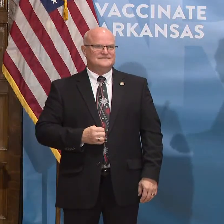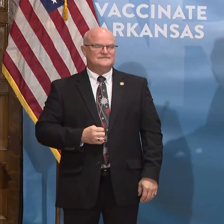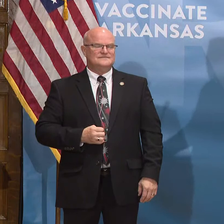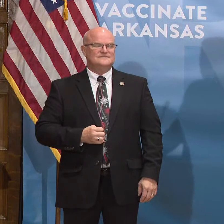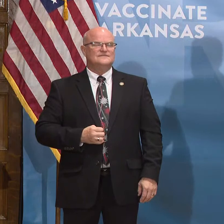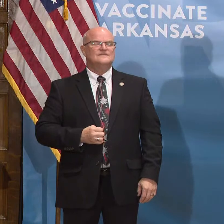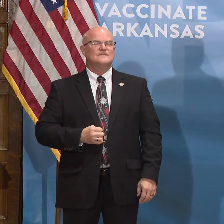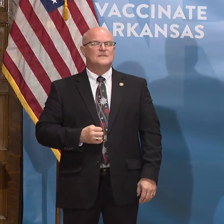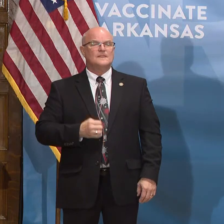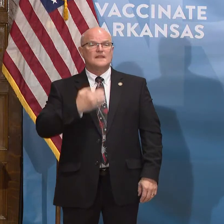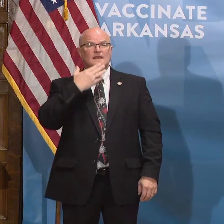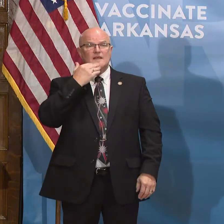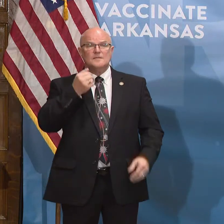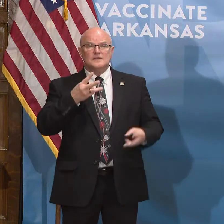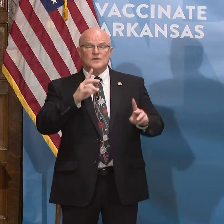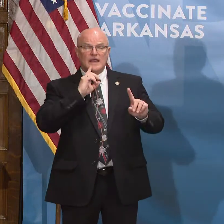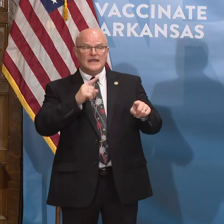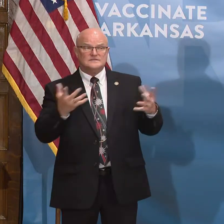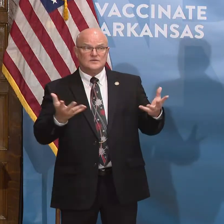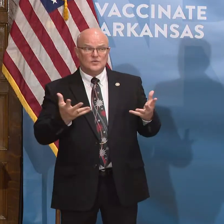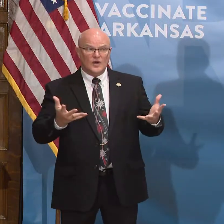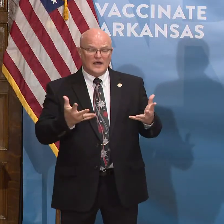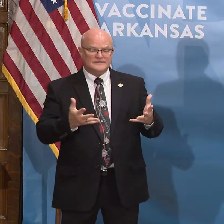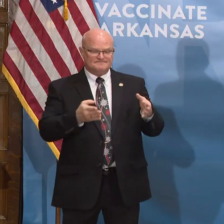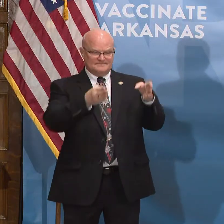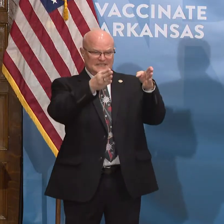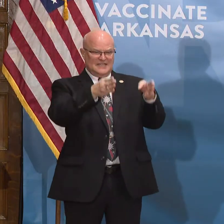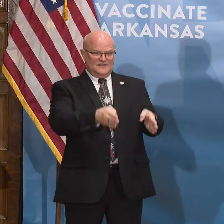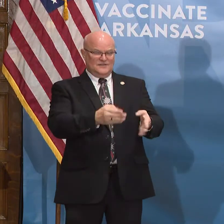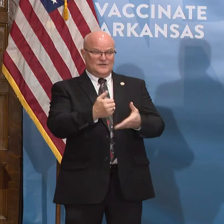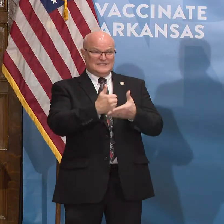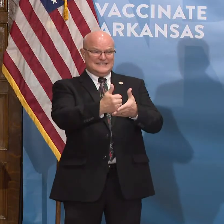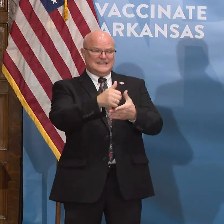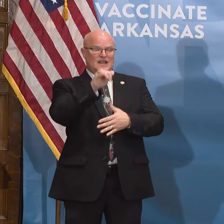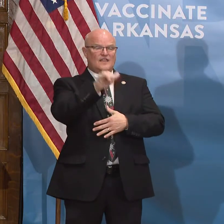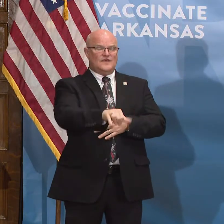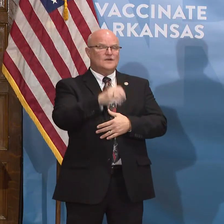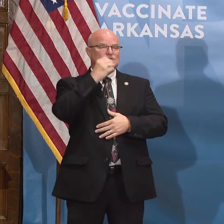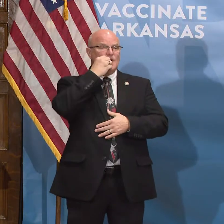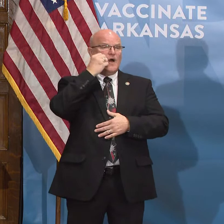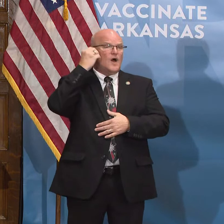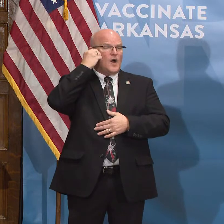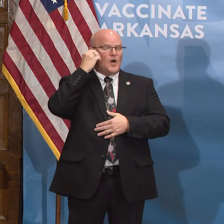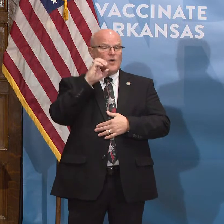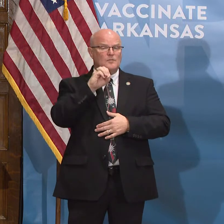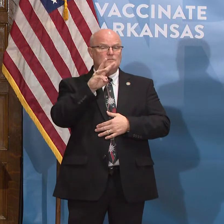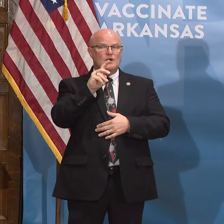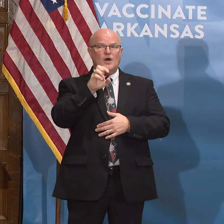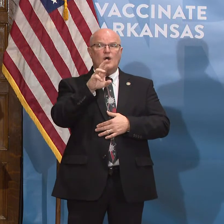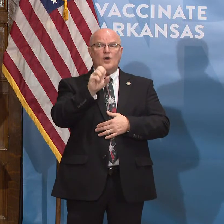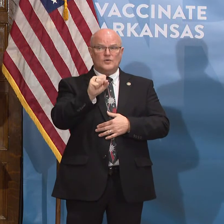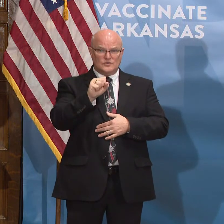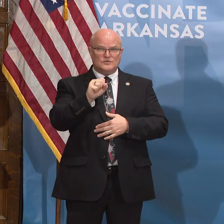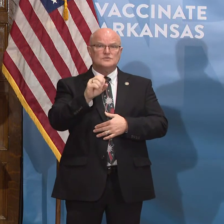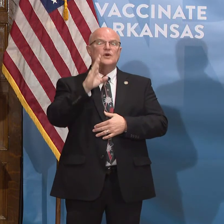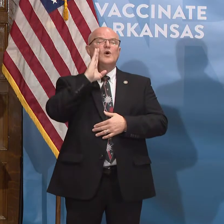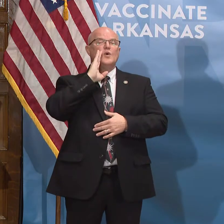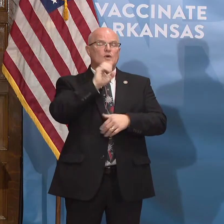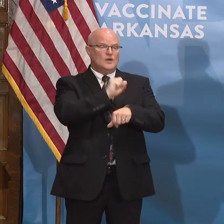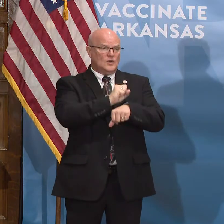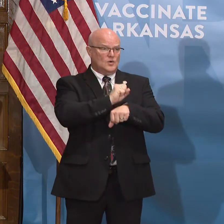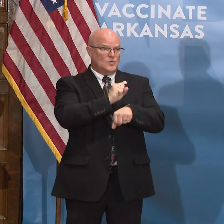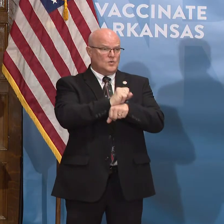So I think the best way to answer that with the individual assistance, those homeowners, if we get this declaration, the homeowners will